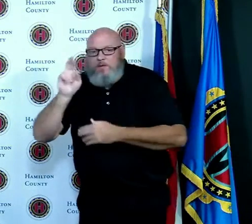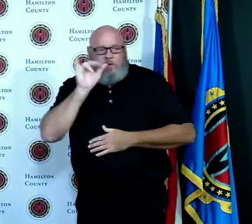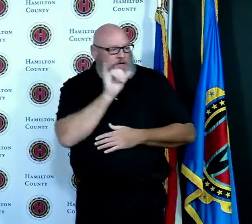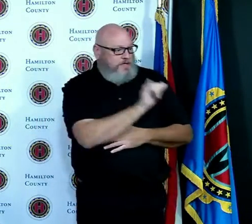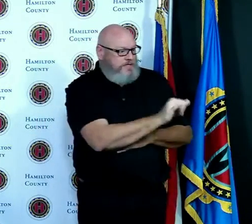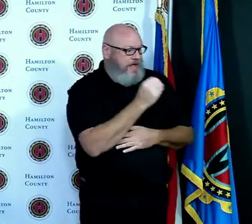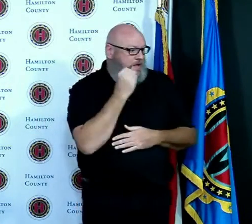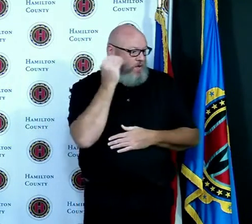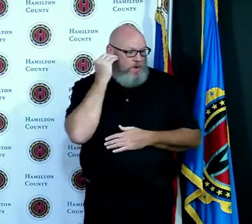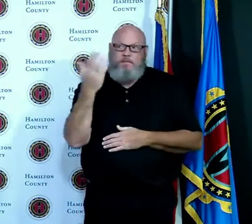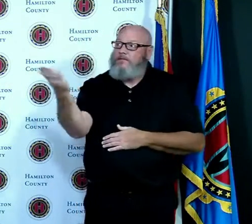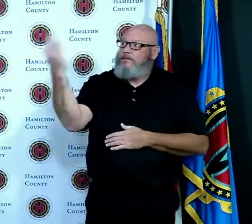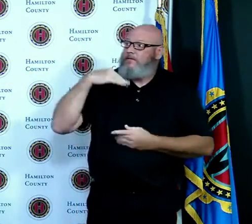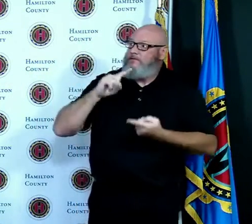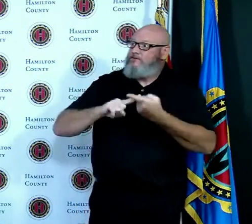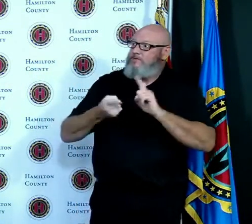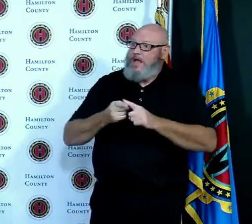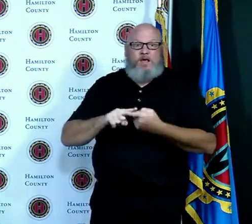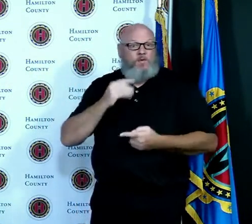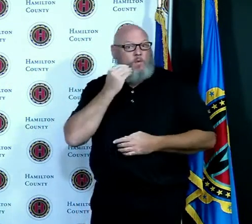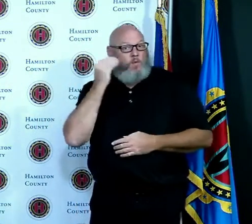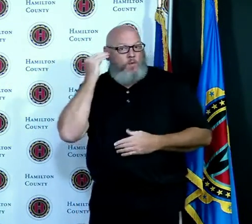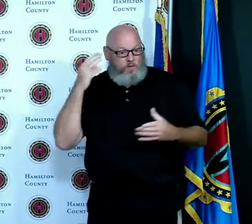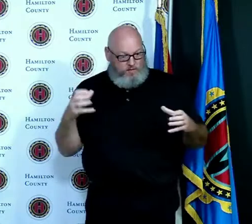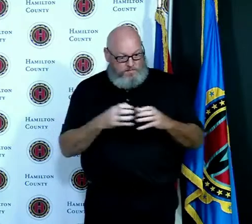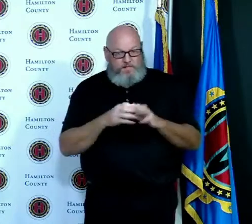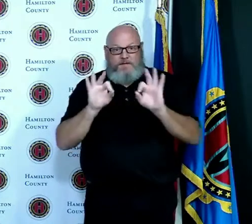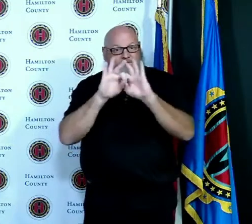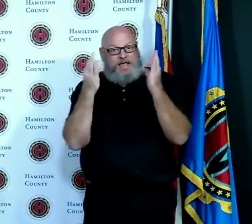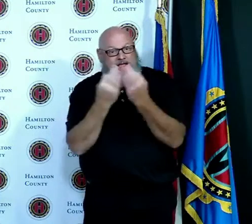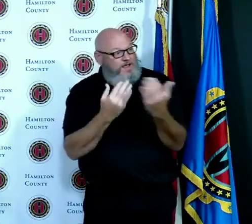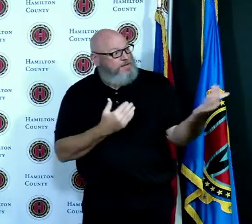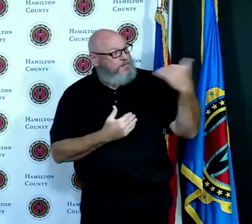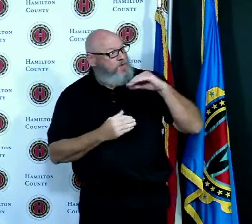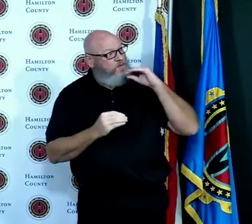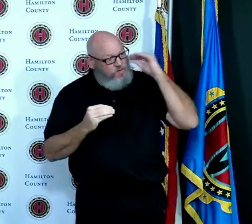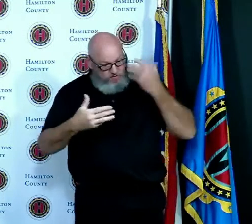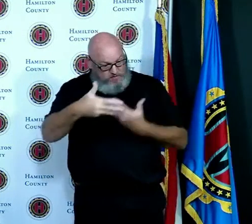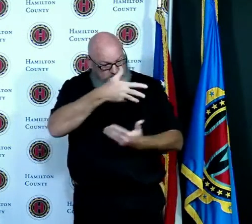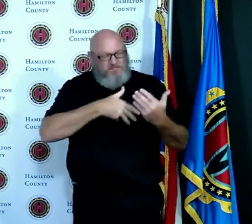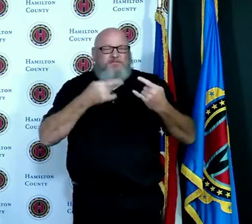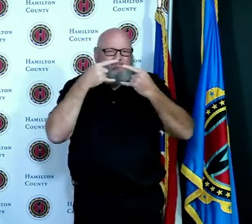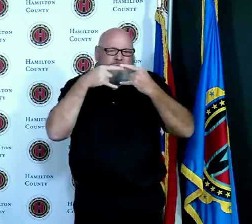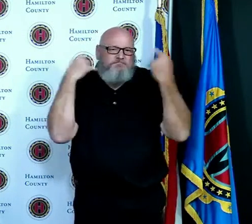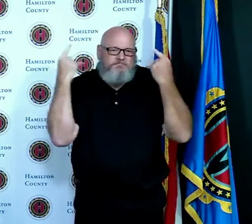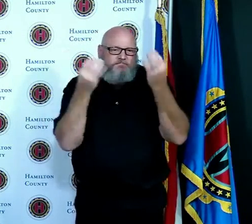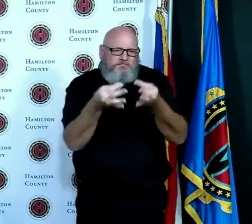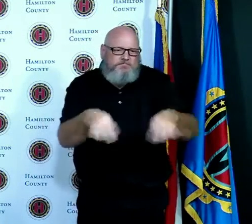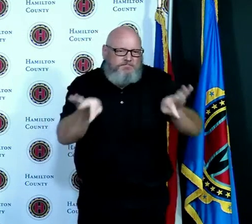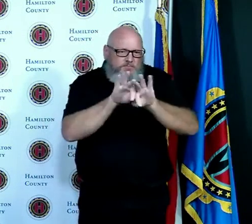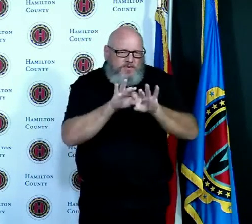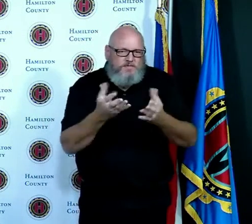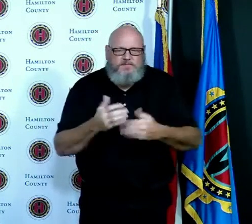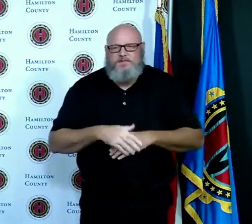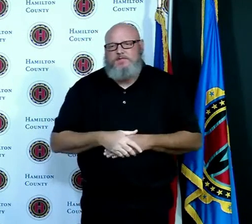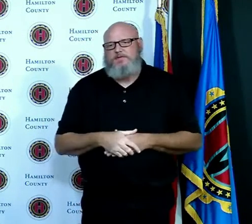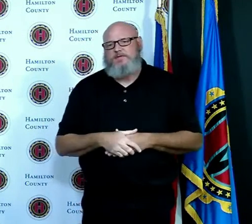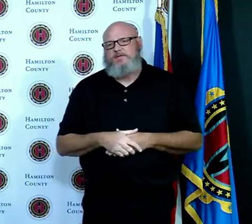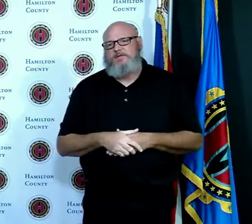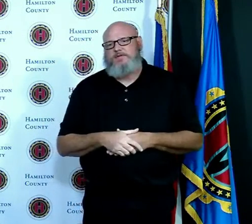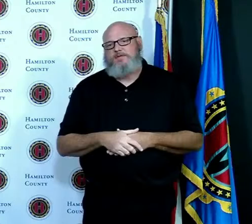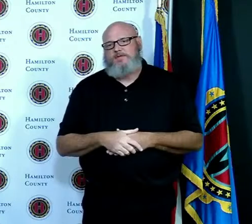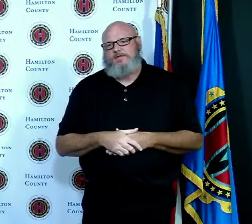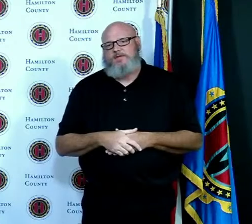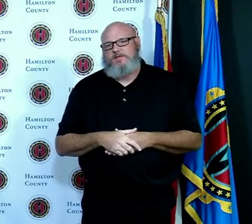others. We must do this to keep the virus at bay until we get the vaccine. And when we do, we will need